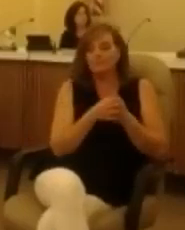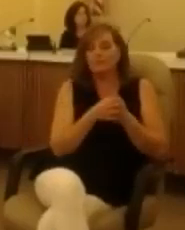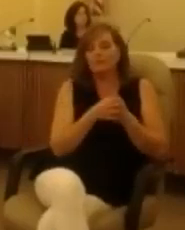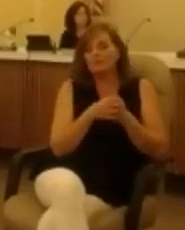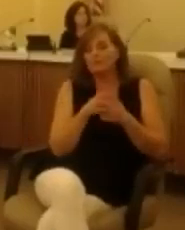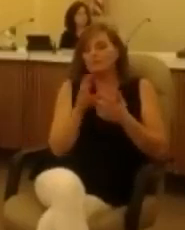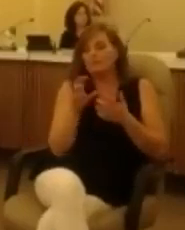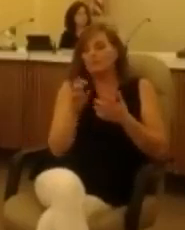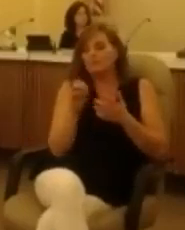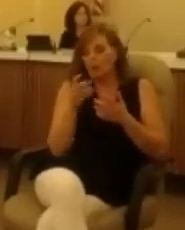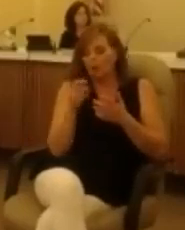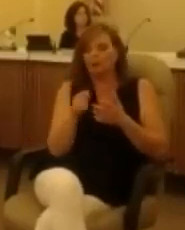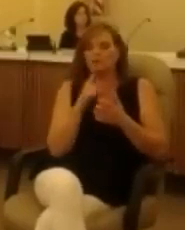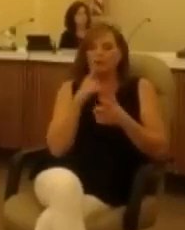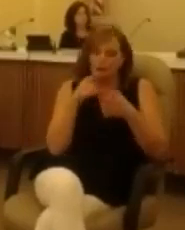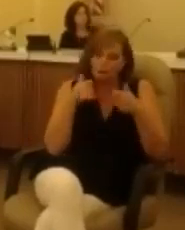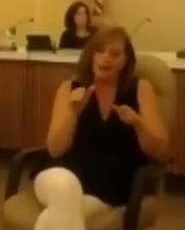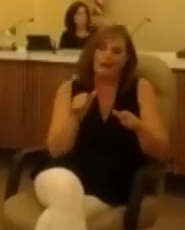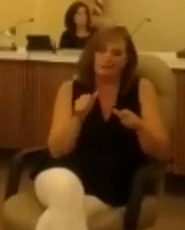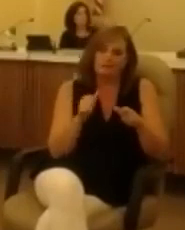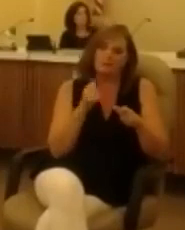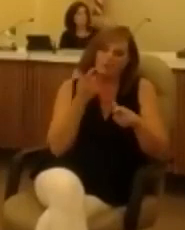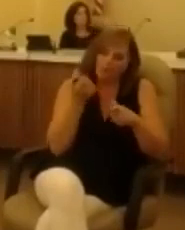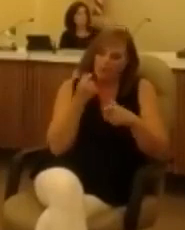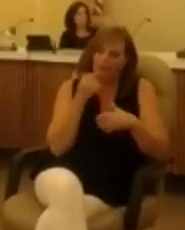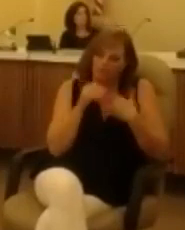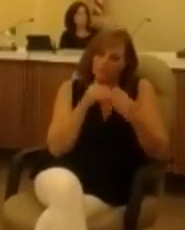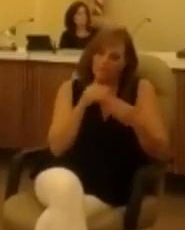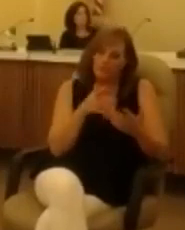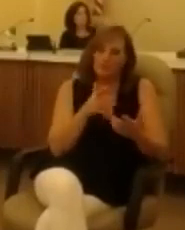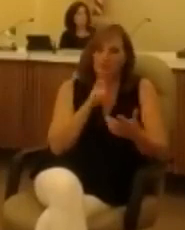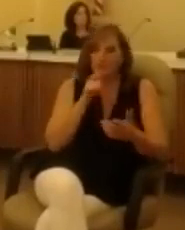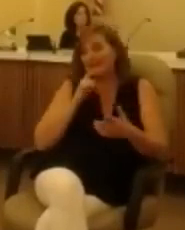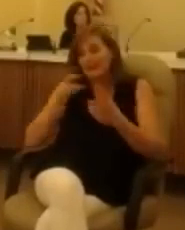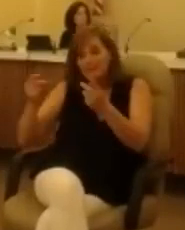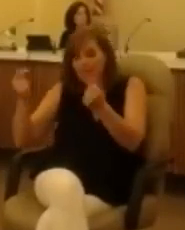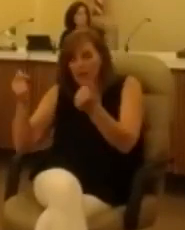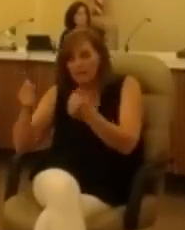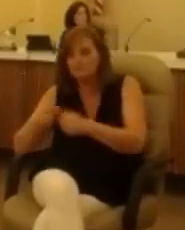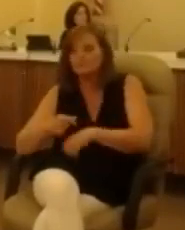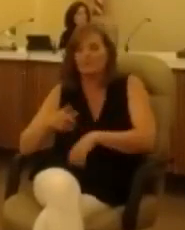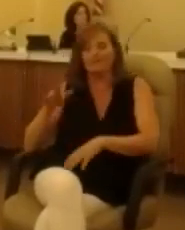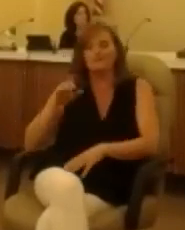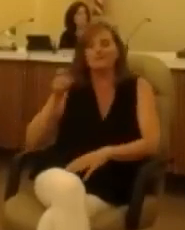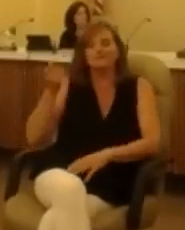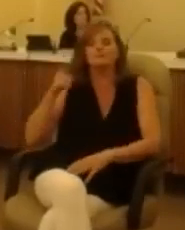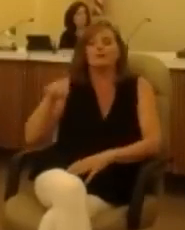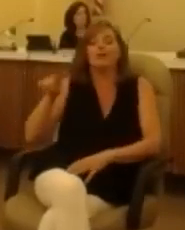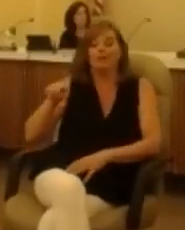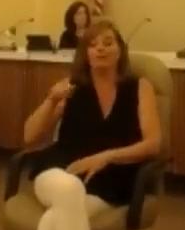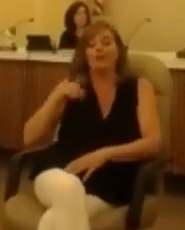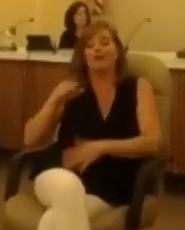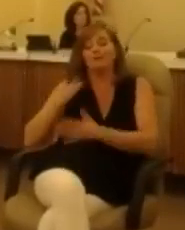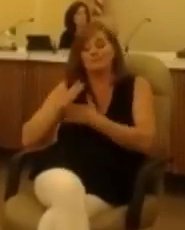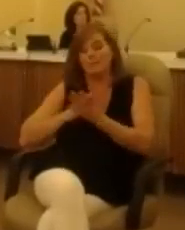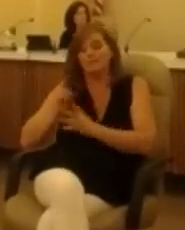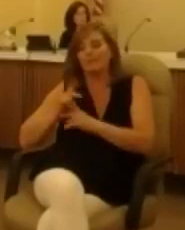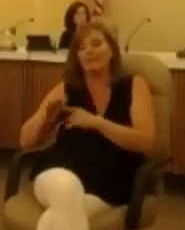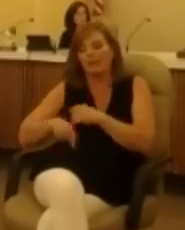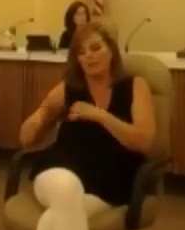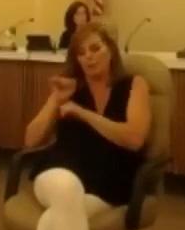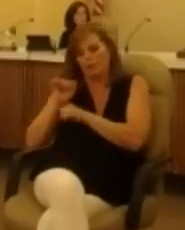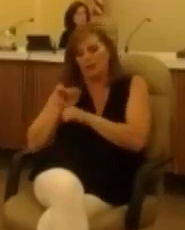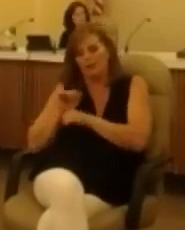or occupants are making some progress, maybe not as fast as we would like, and we're working on that, but these ones have